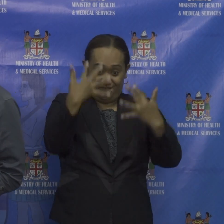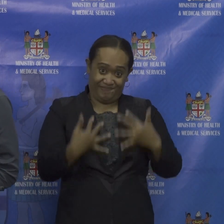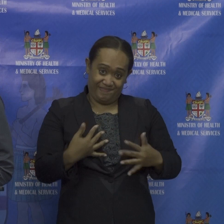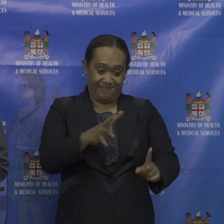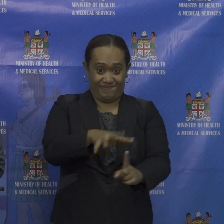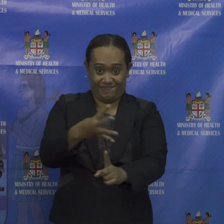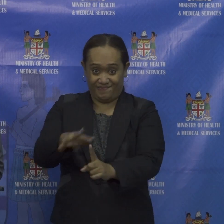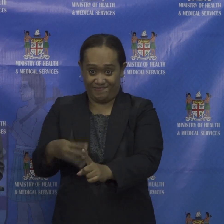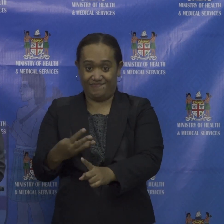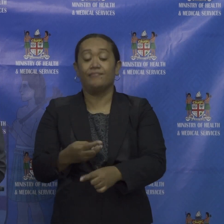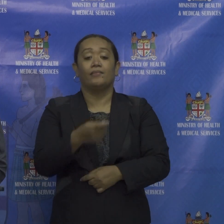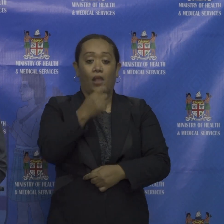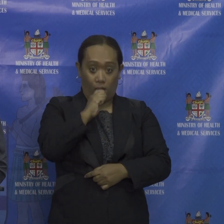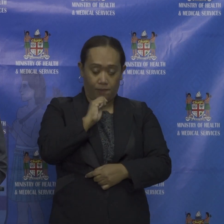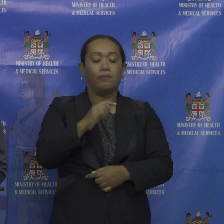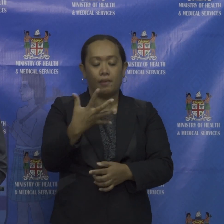on duty.